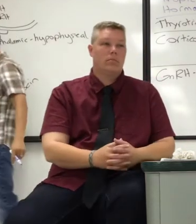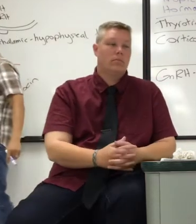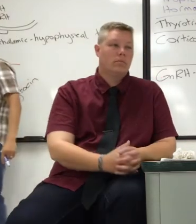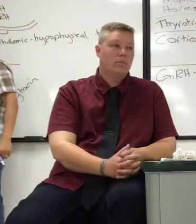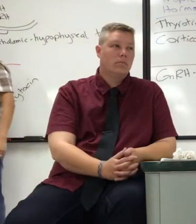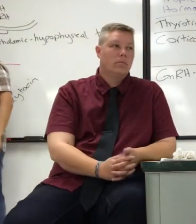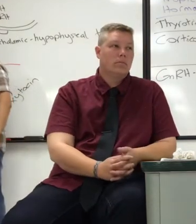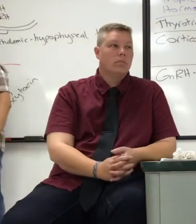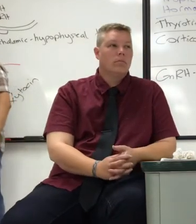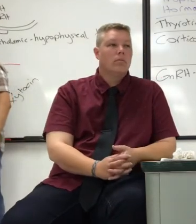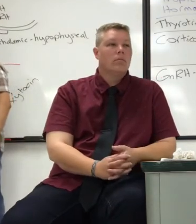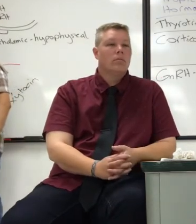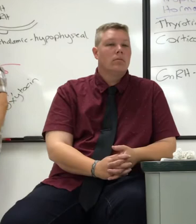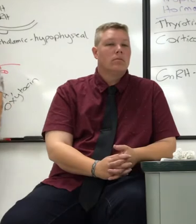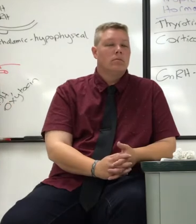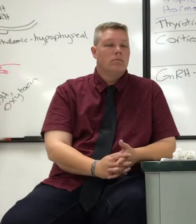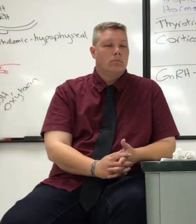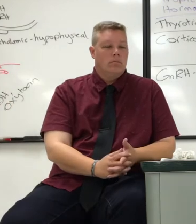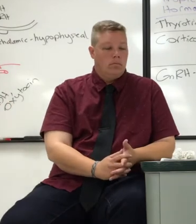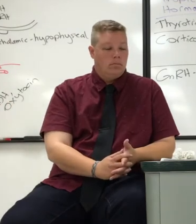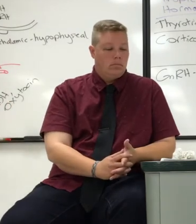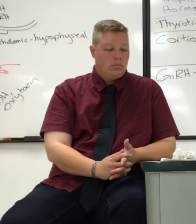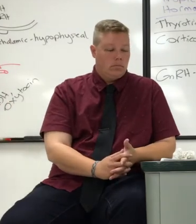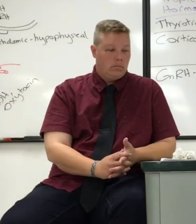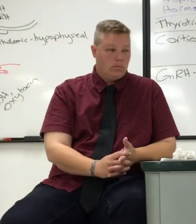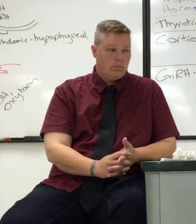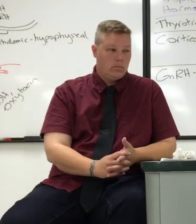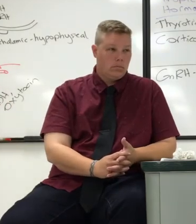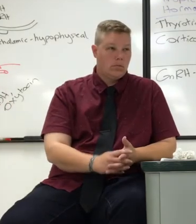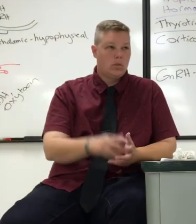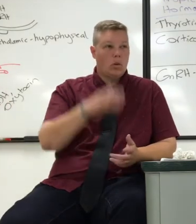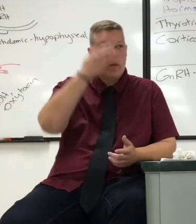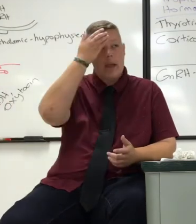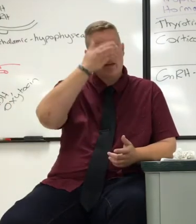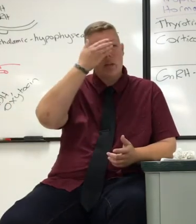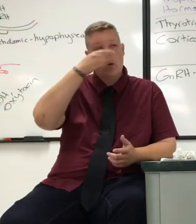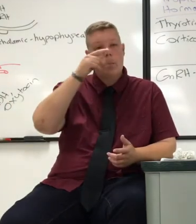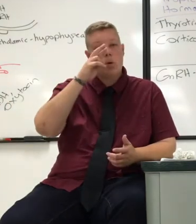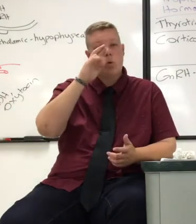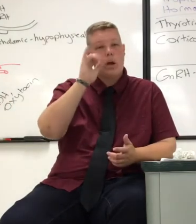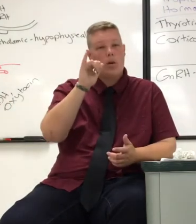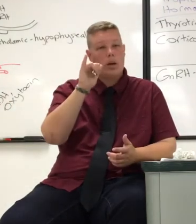And being released from the anterior pituitary are TSH,